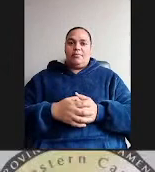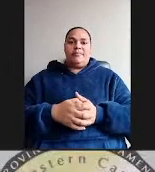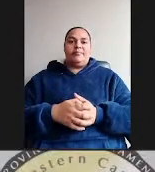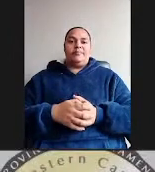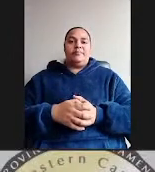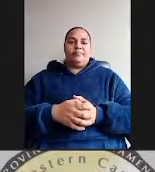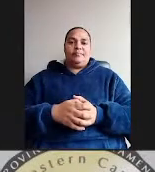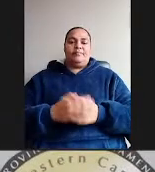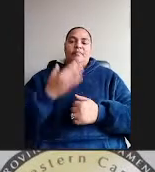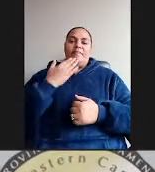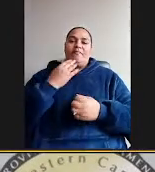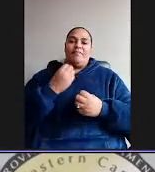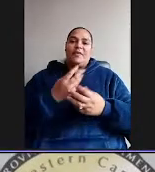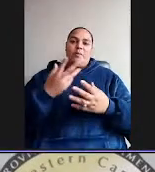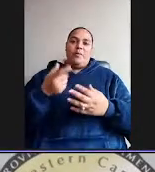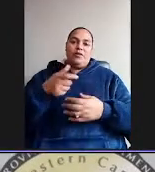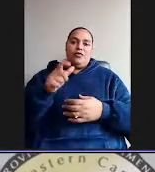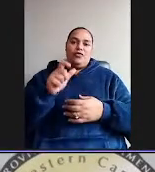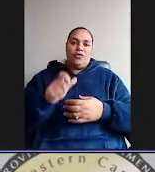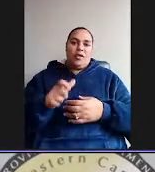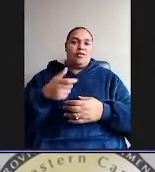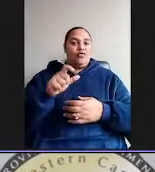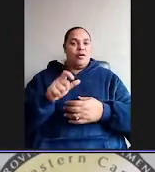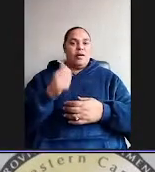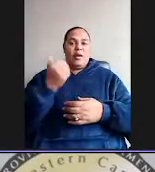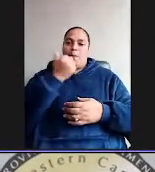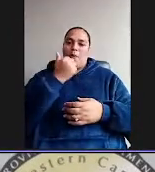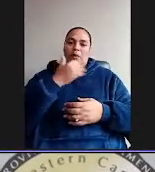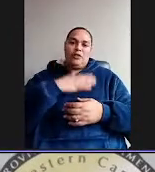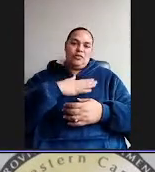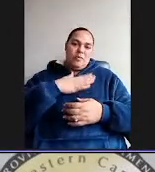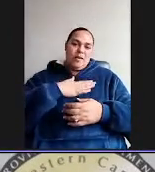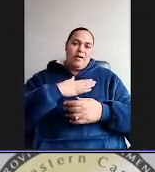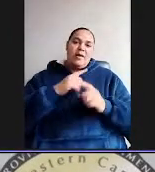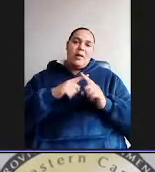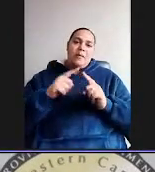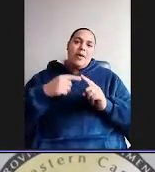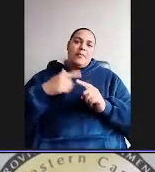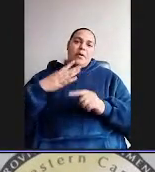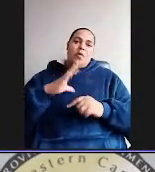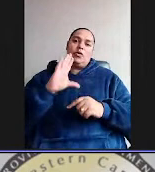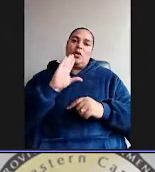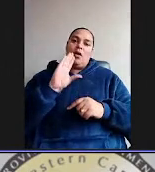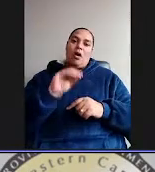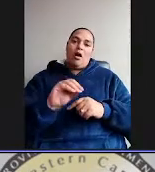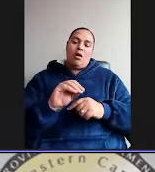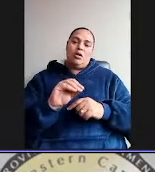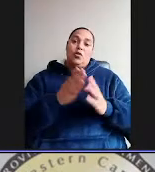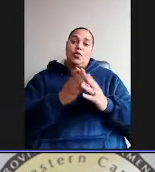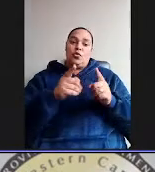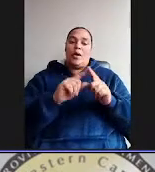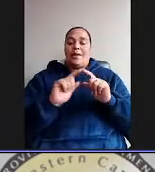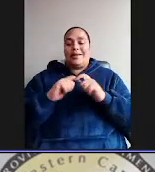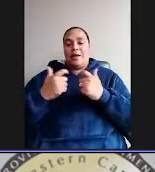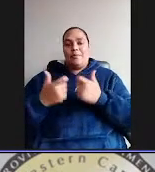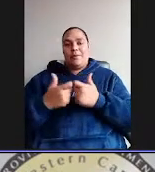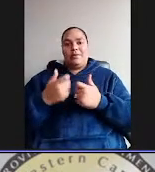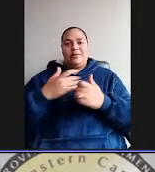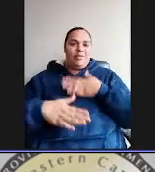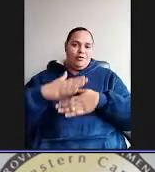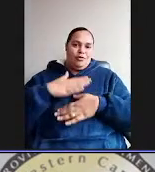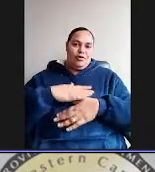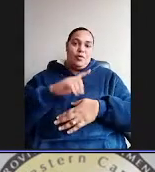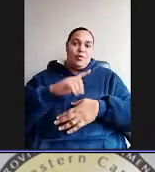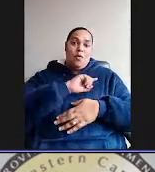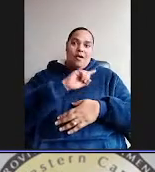you very much, Chair. My apologies, but I want to ask through you and the committee's indulgence to